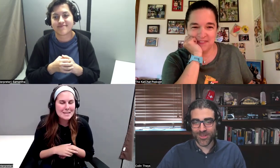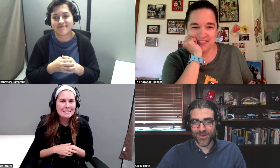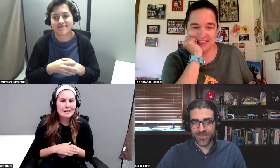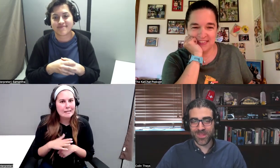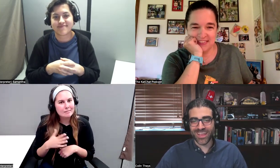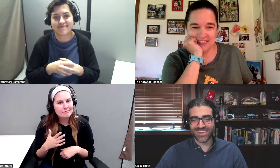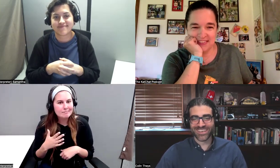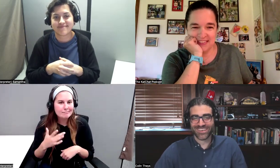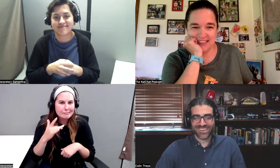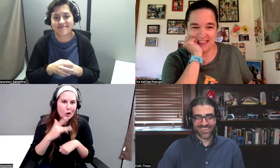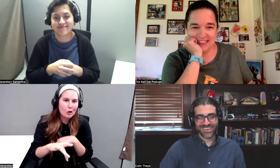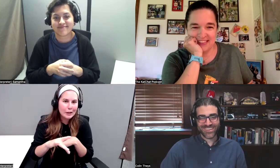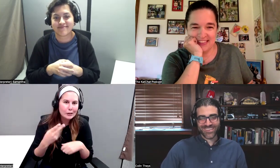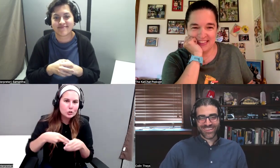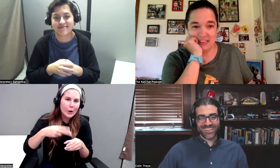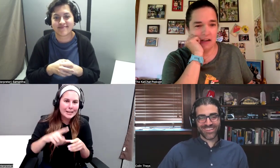a little earlier than we planned.